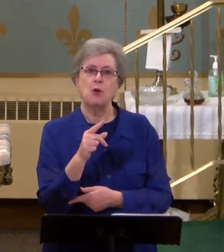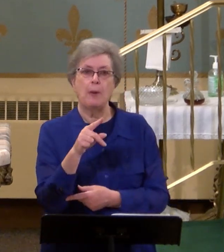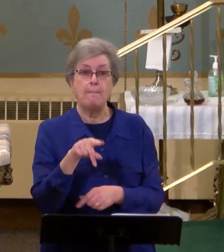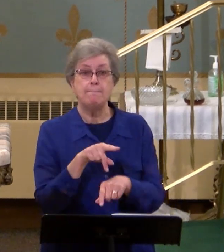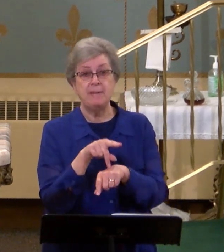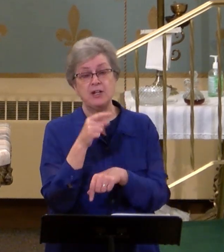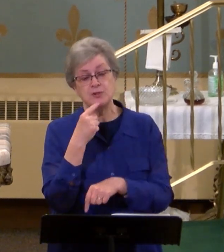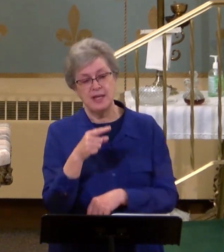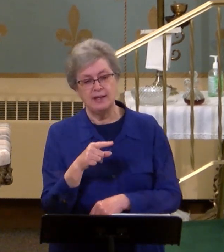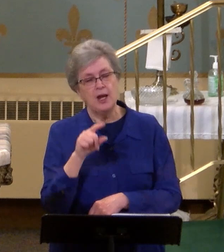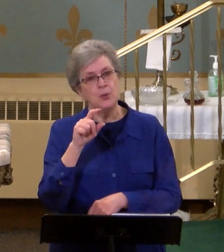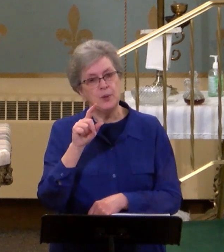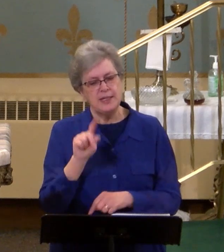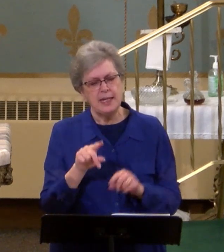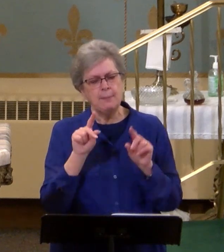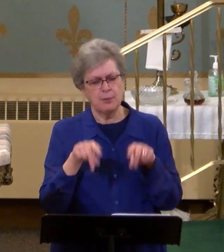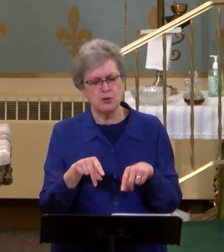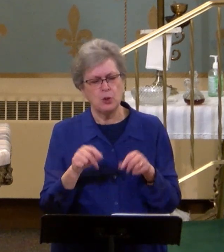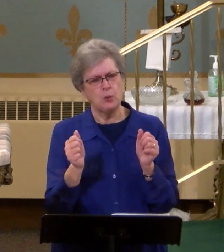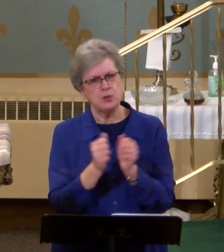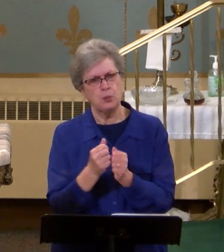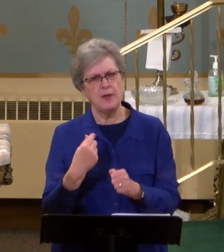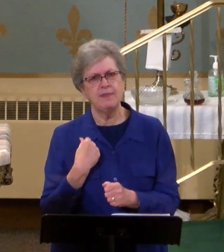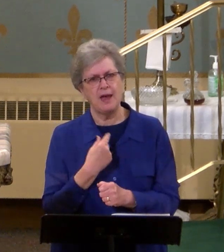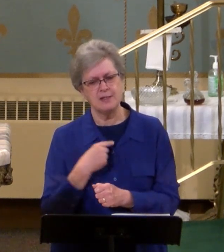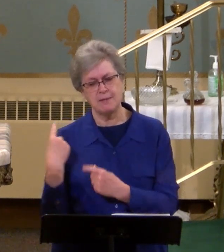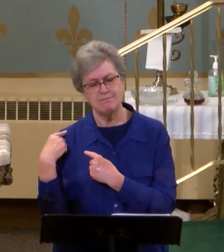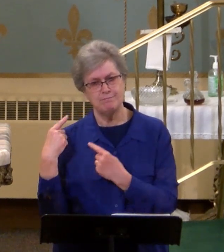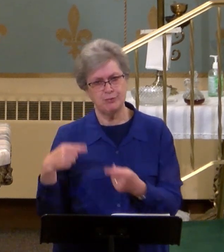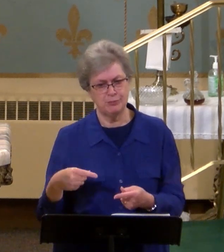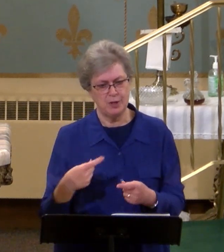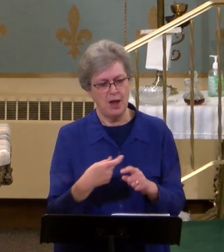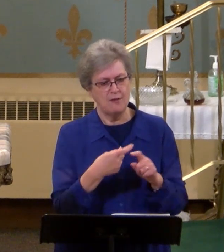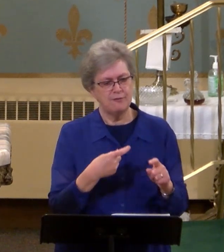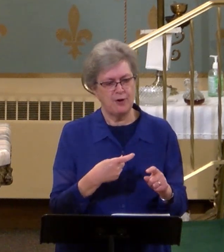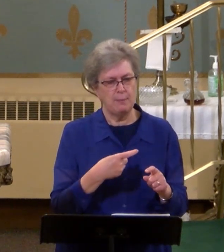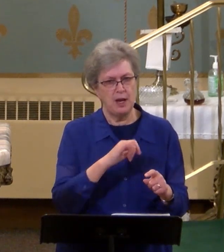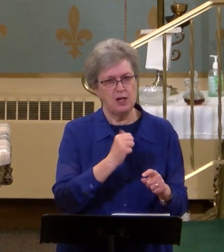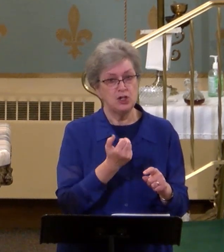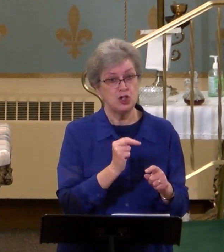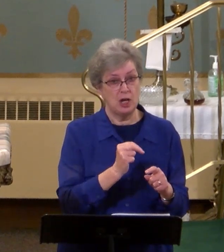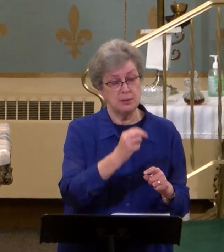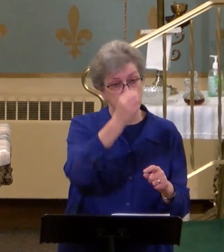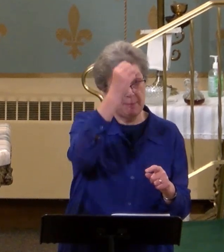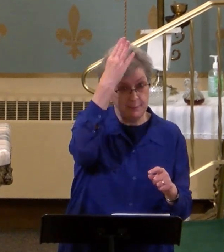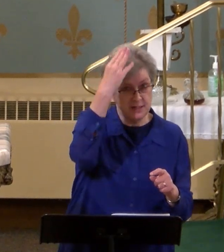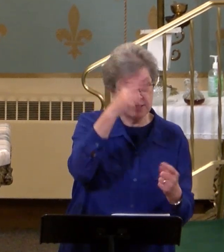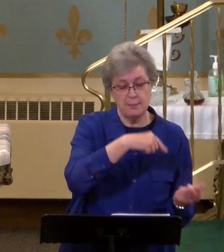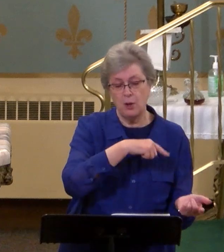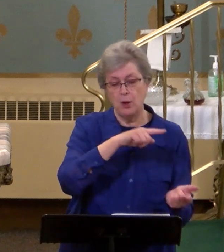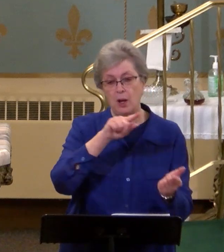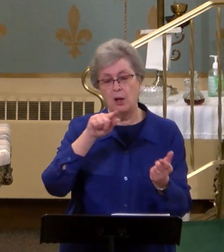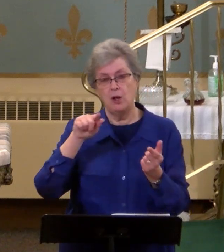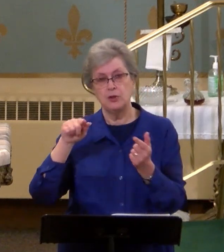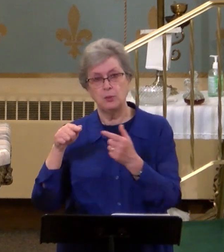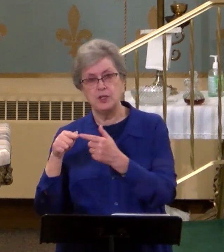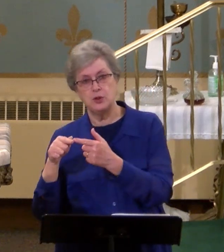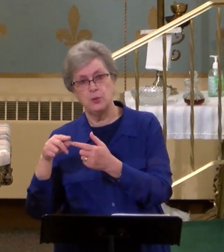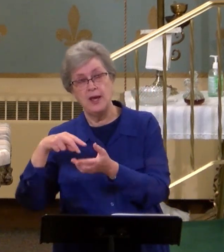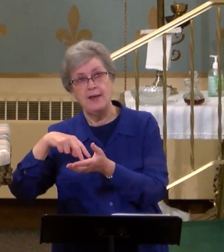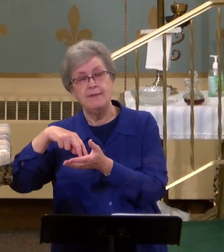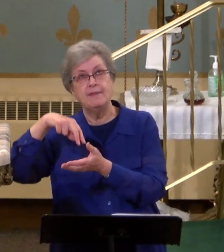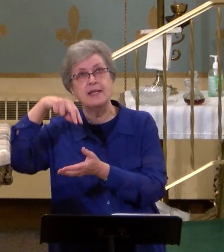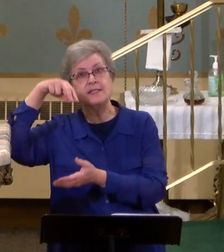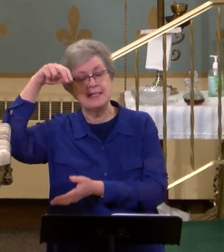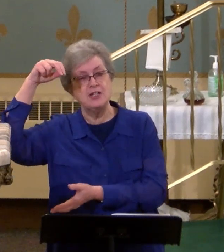us the whole time, from the baptism of John up until the ascension, the day when the